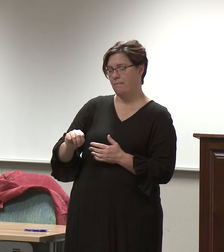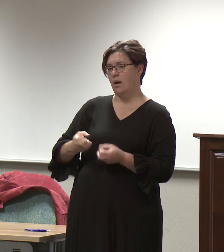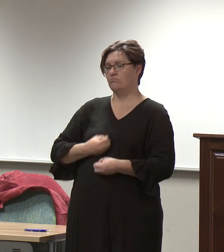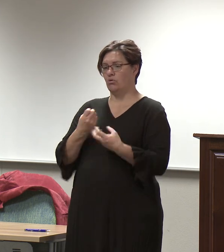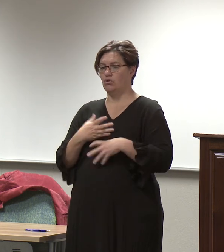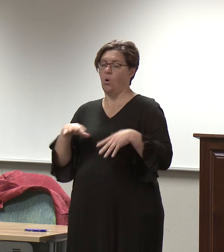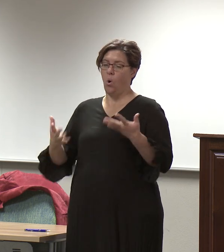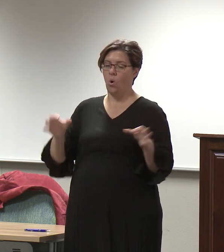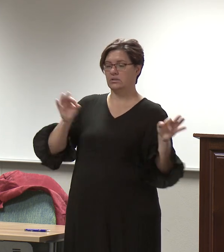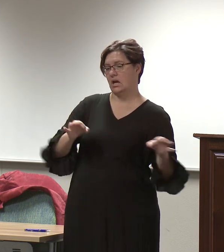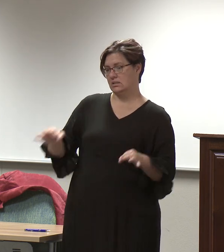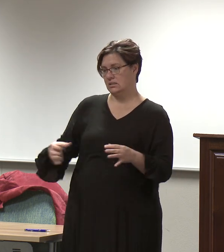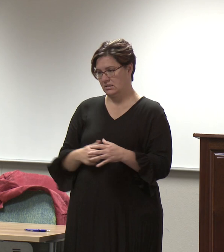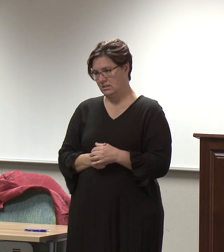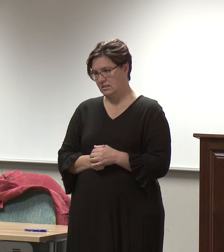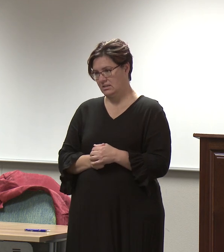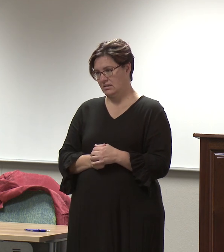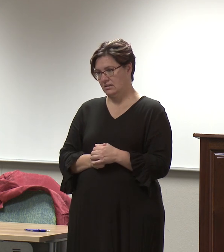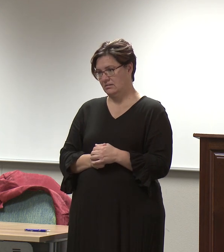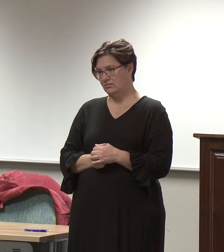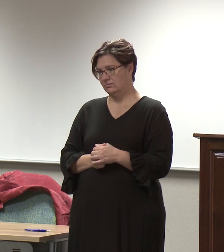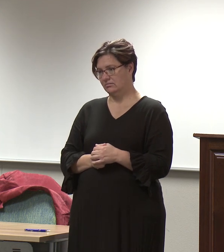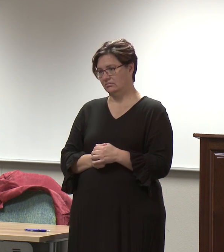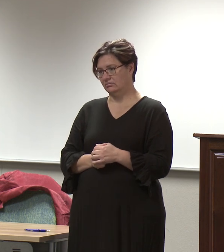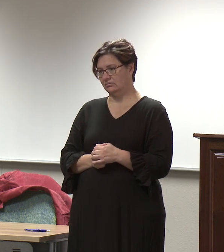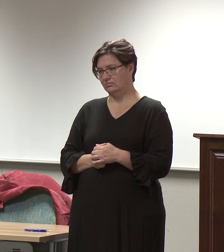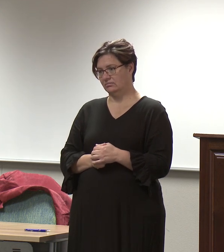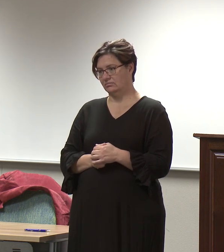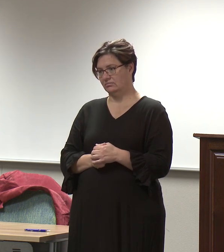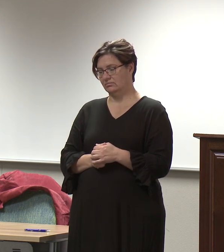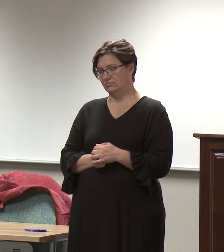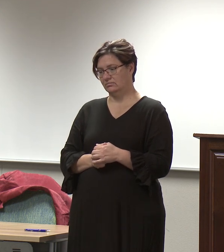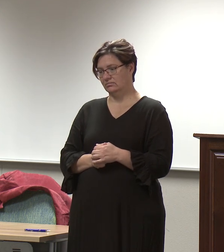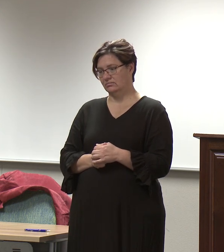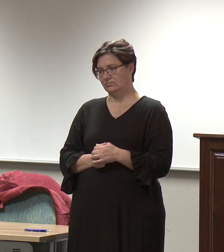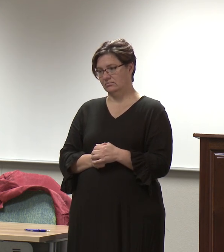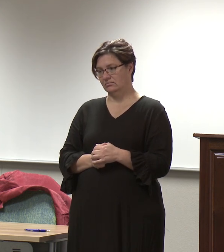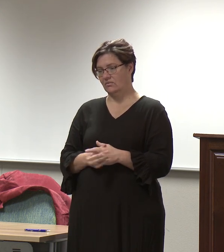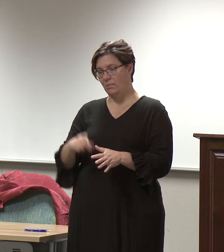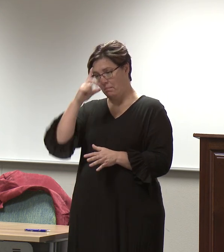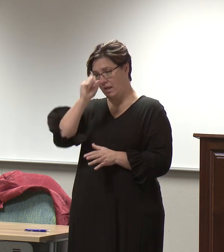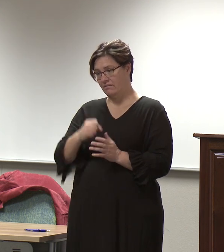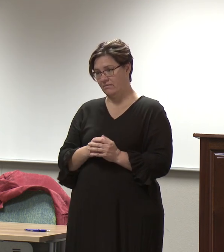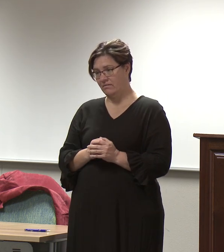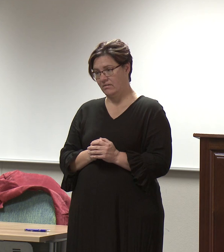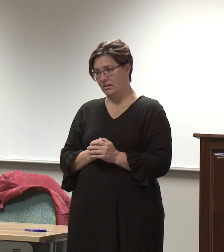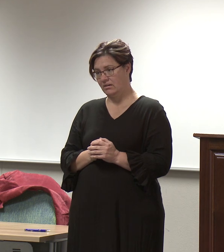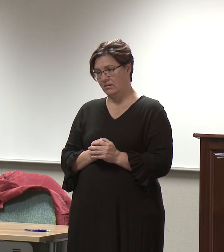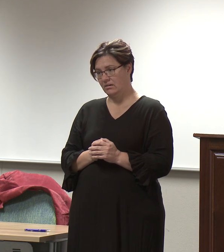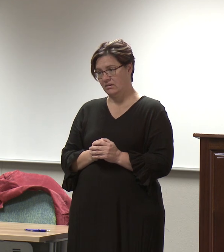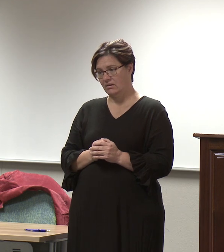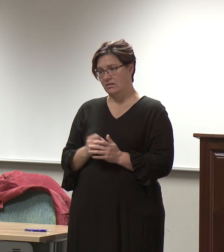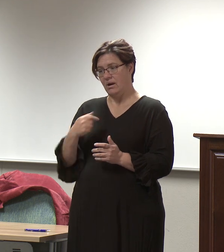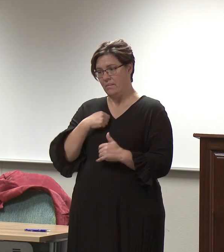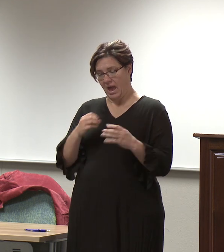in dance. It's really a fabulous thing. And believe me, it is, for instance, I